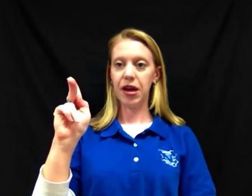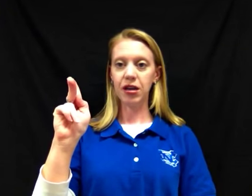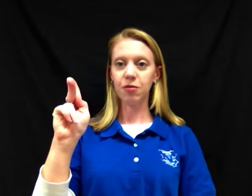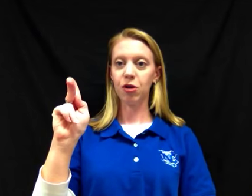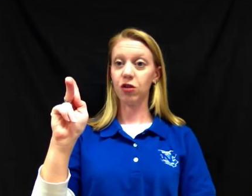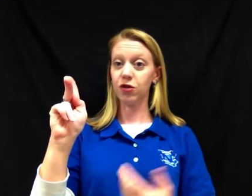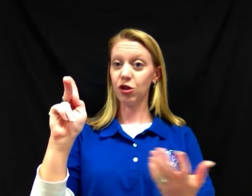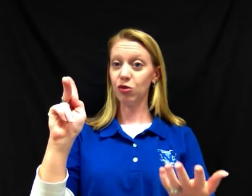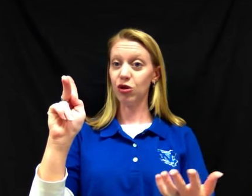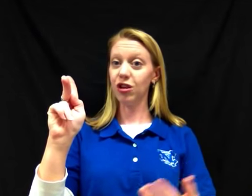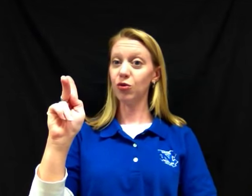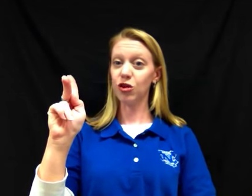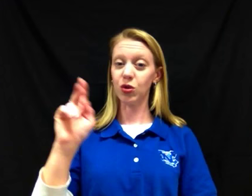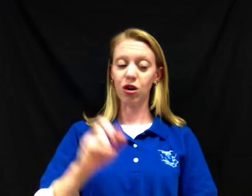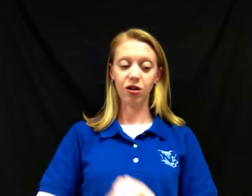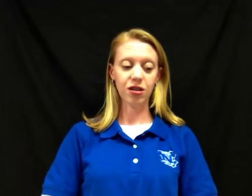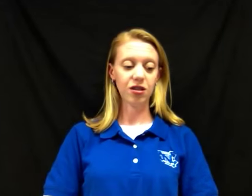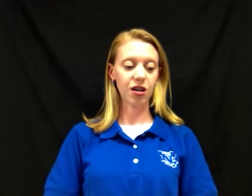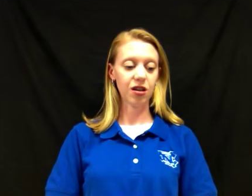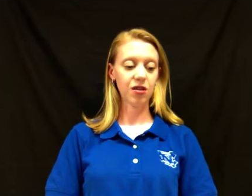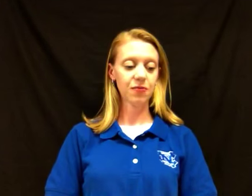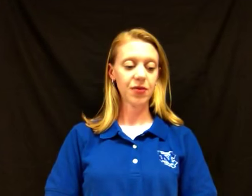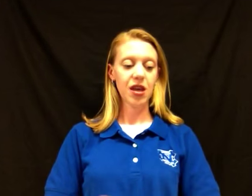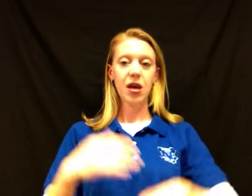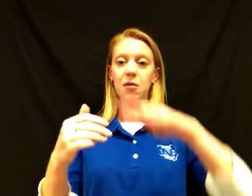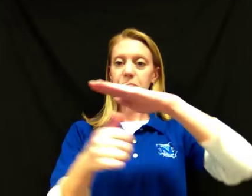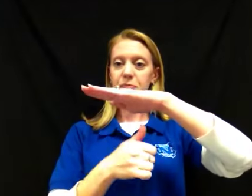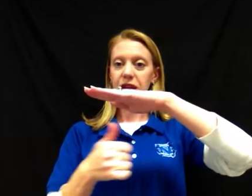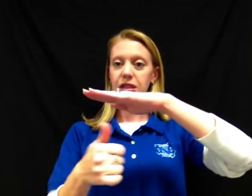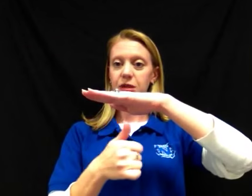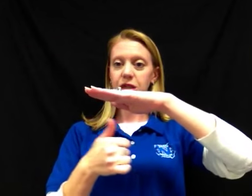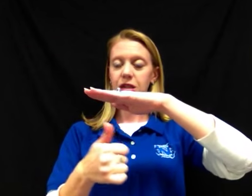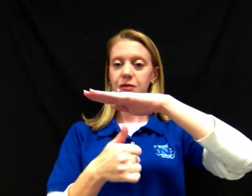bank, part of the community, which we are studying, basement,